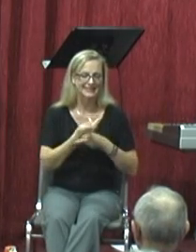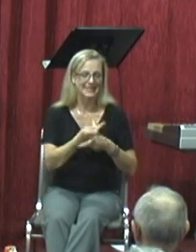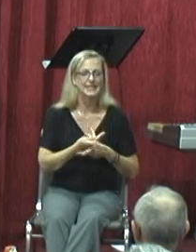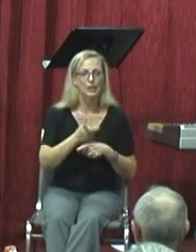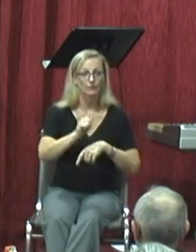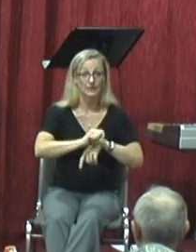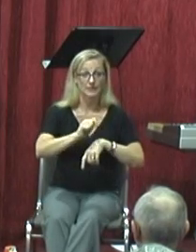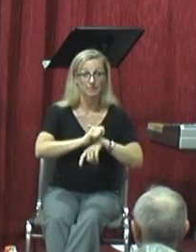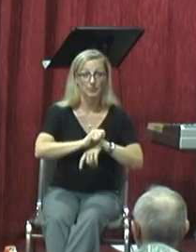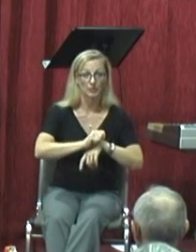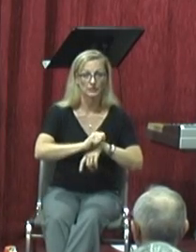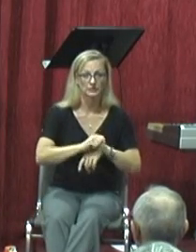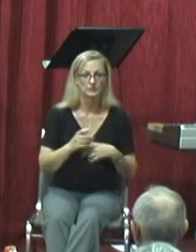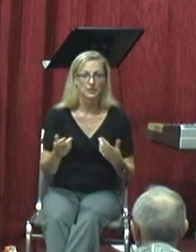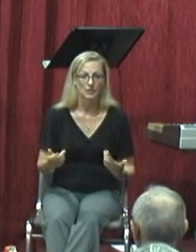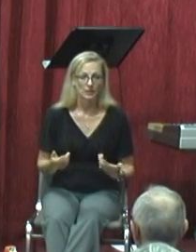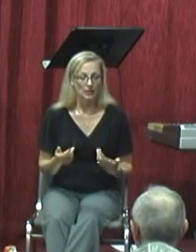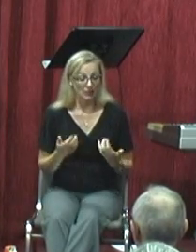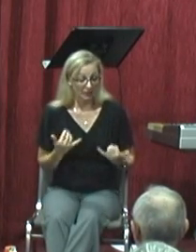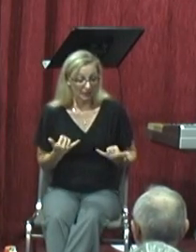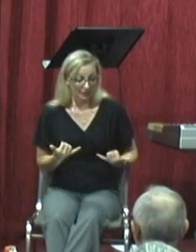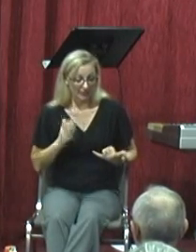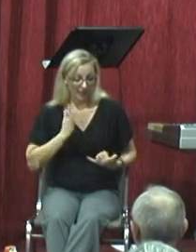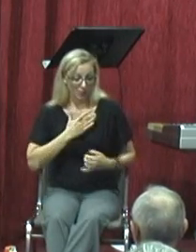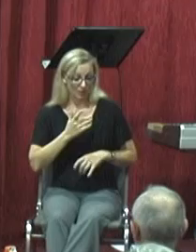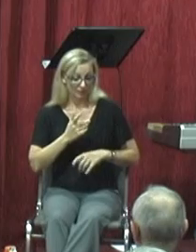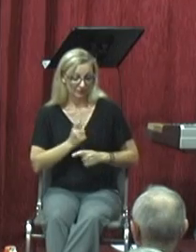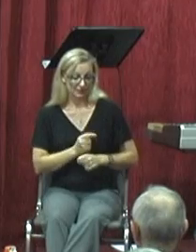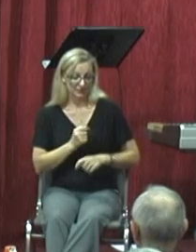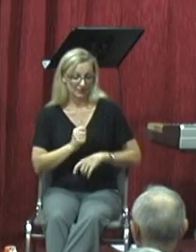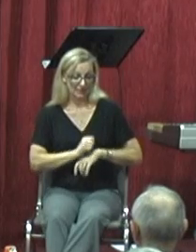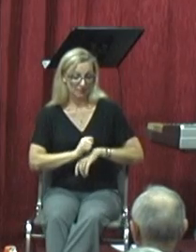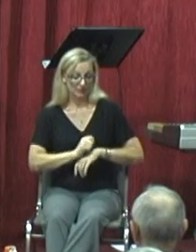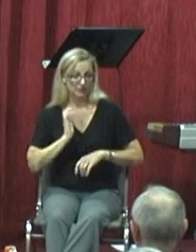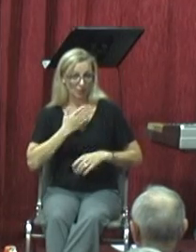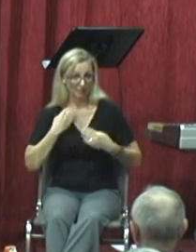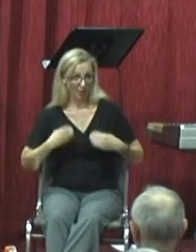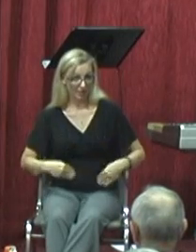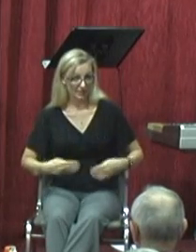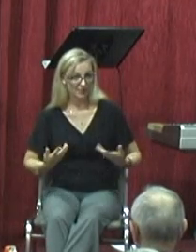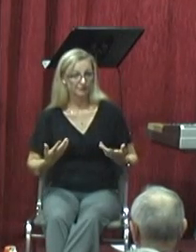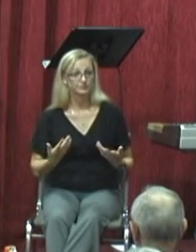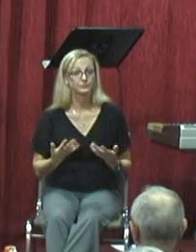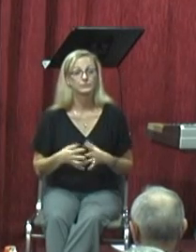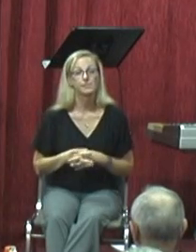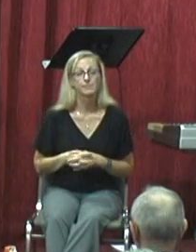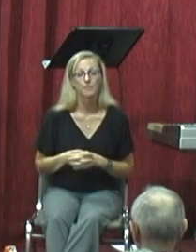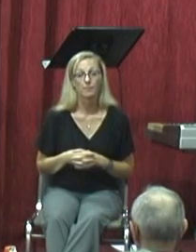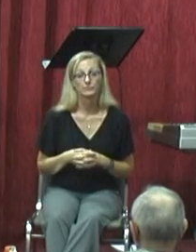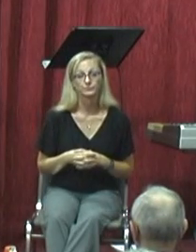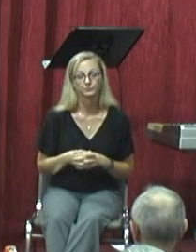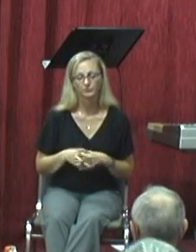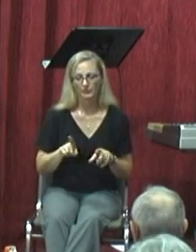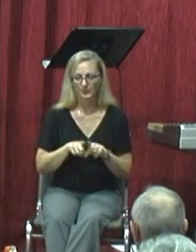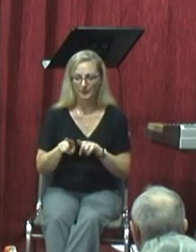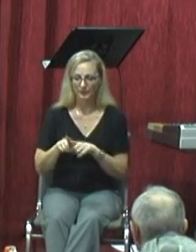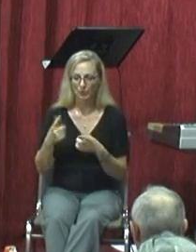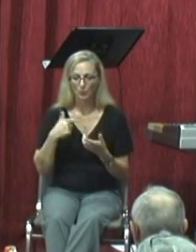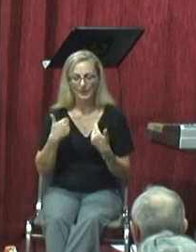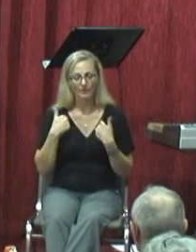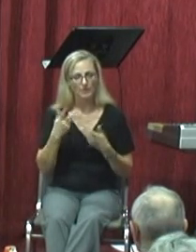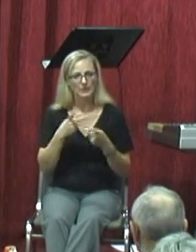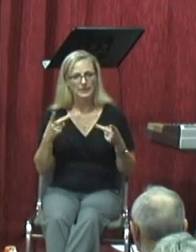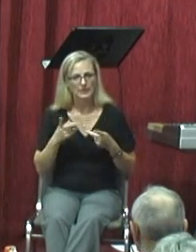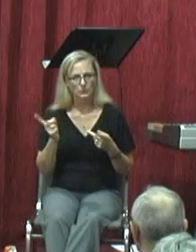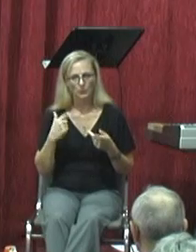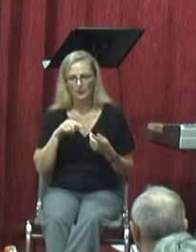because where's the temple now? It's our bodies. So Kohanim are responsible to keep our bodies kept up, right? But also we have a place where we